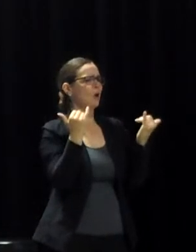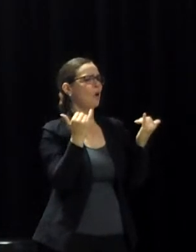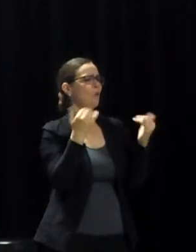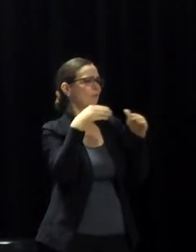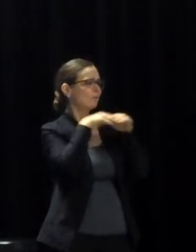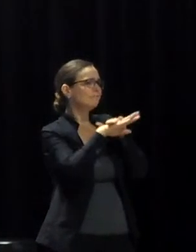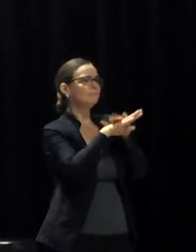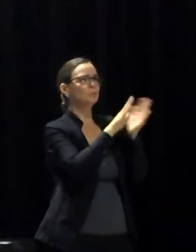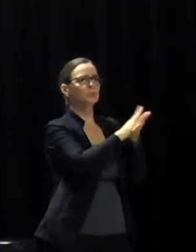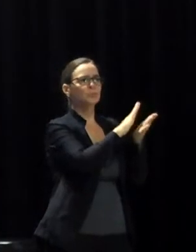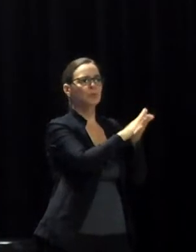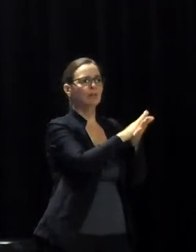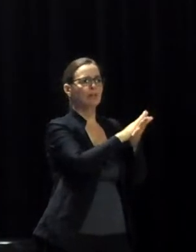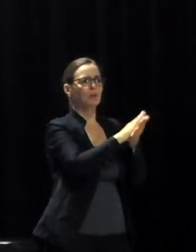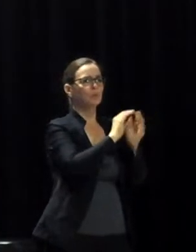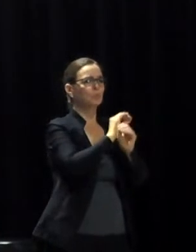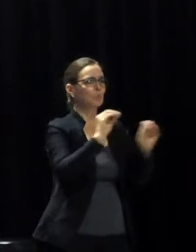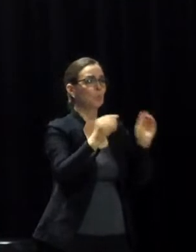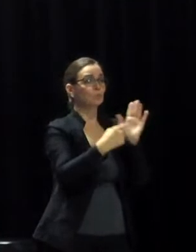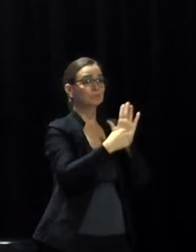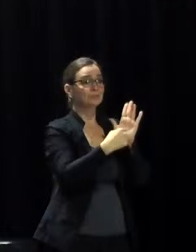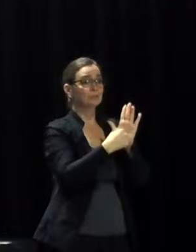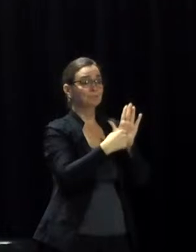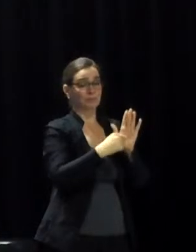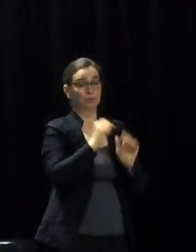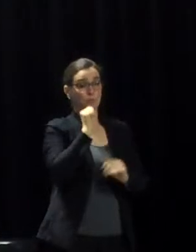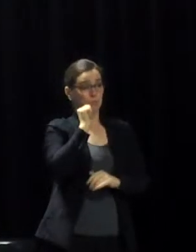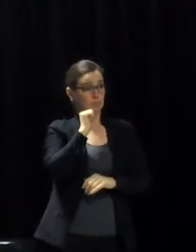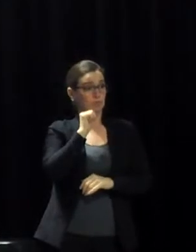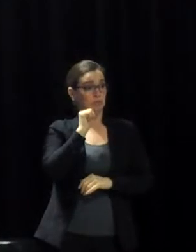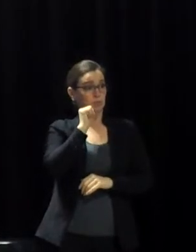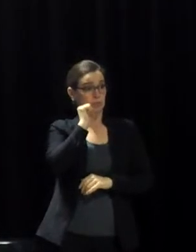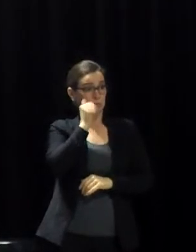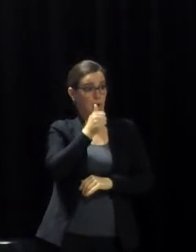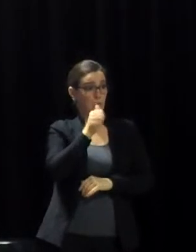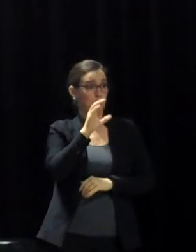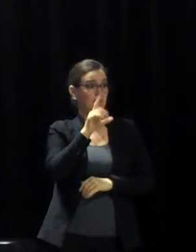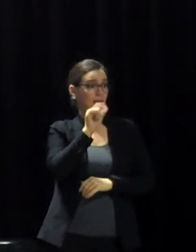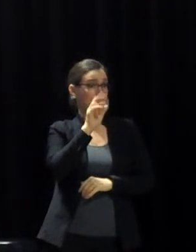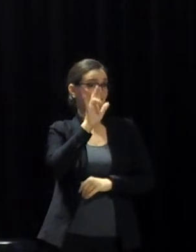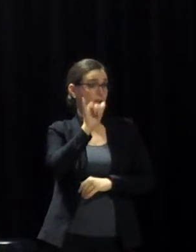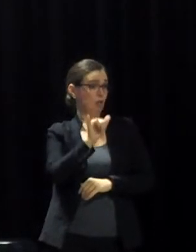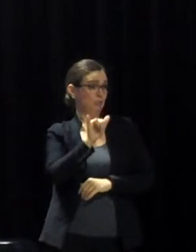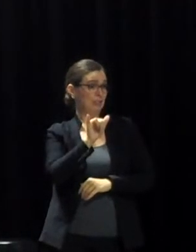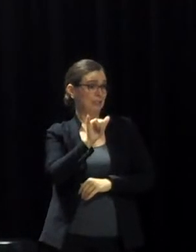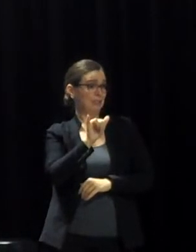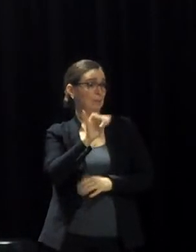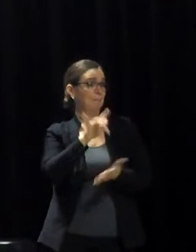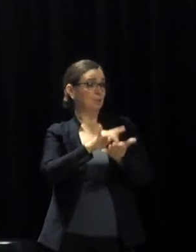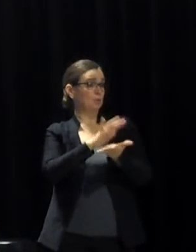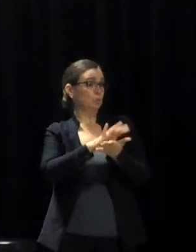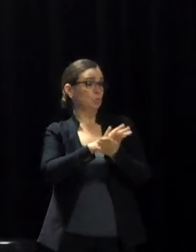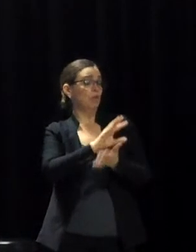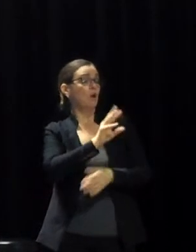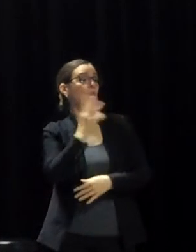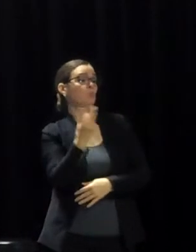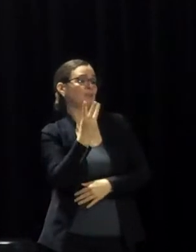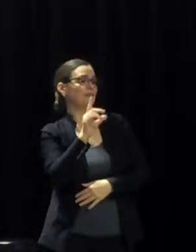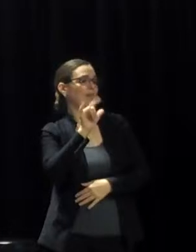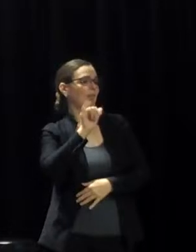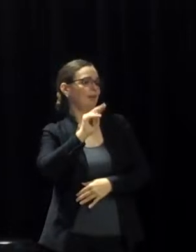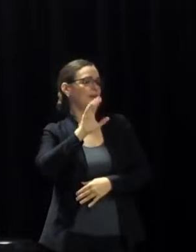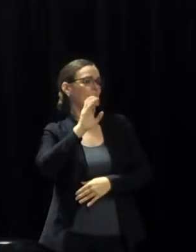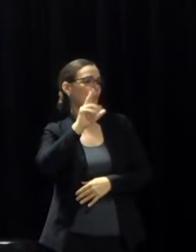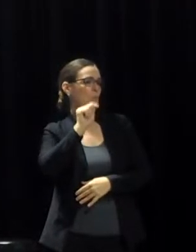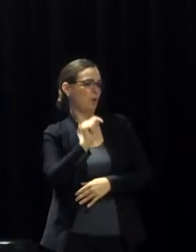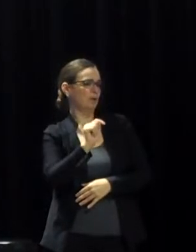Middle School. Wednesday we'll be in the Lincourt schools. Thursday we'll be in the Solvay schools. And Friday we will be at Fayetteville